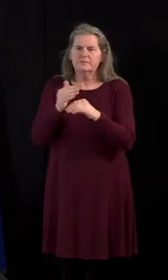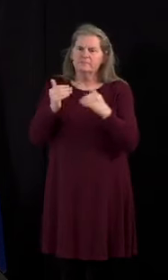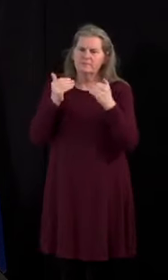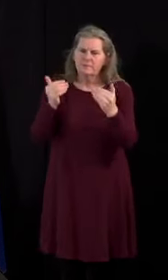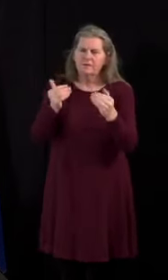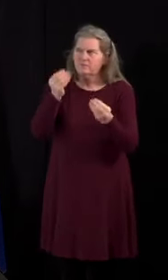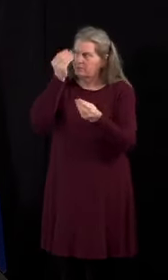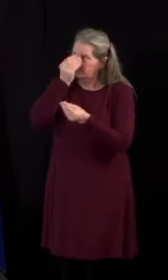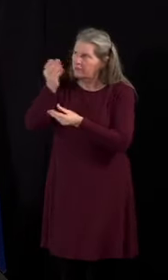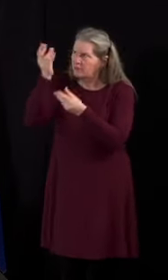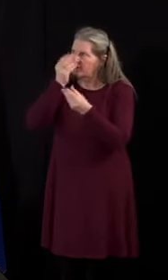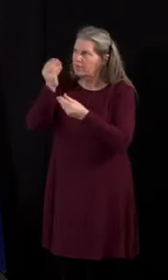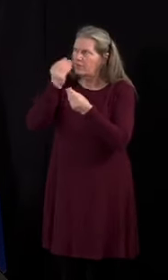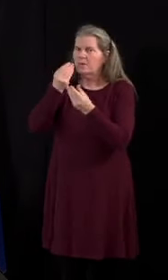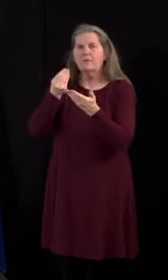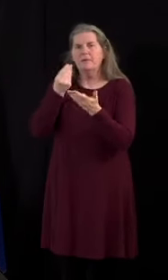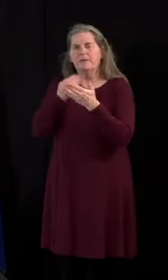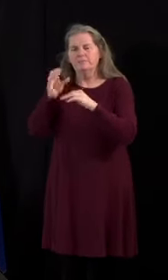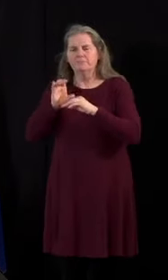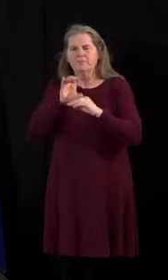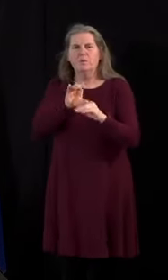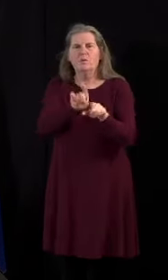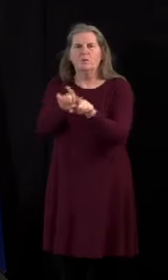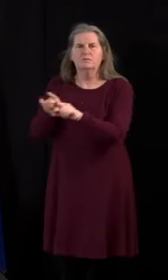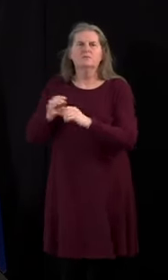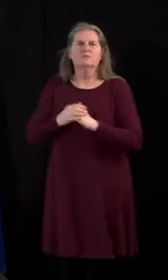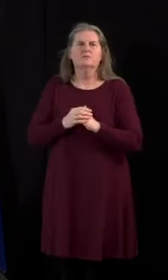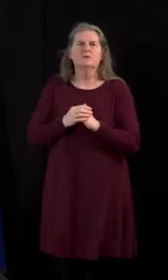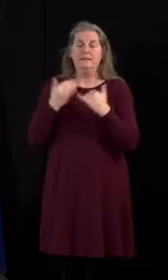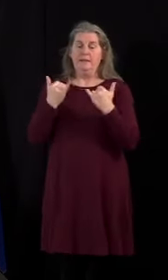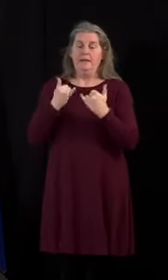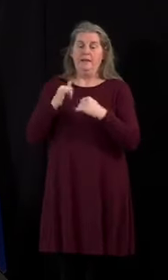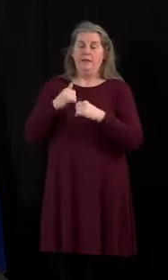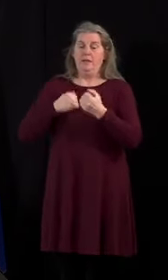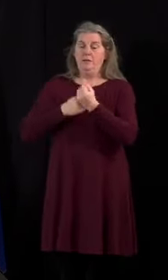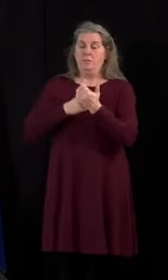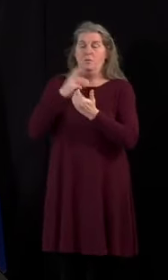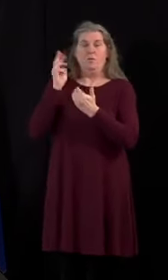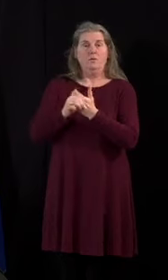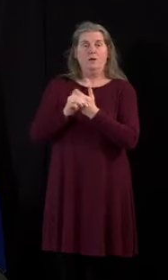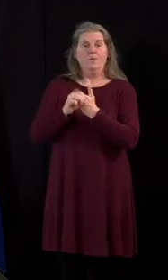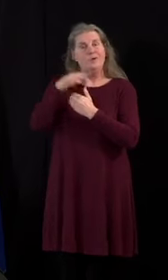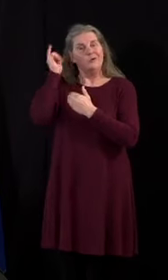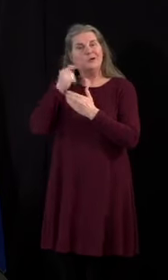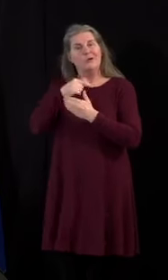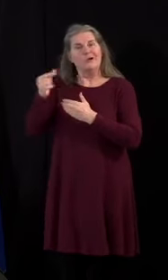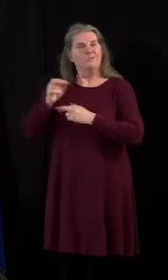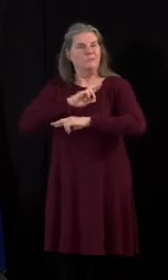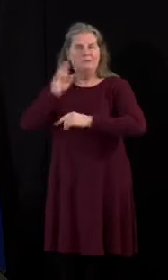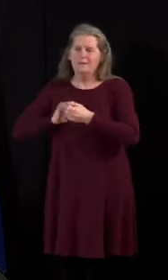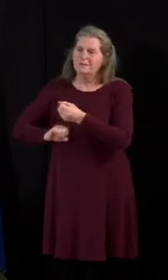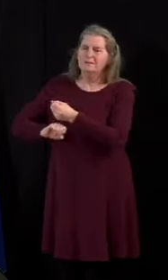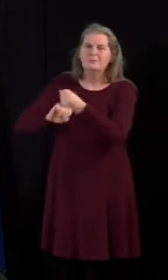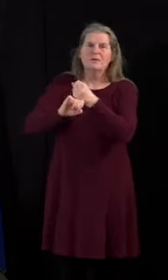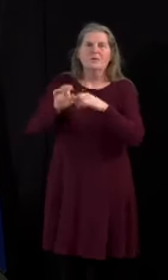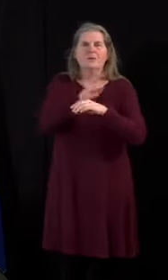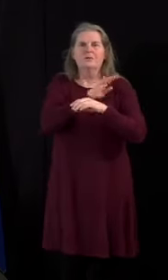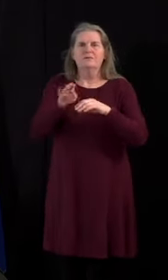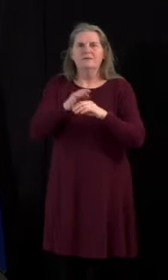our thoughts around the wage subsidy. Today's support program is one more way our government is supporting Yukoners during this